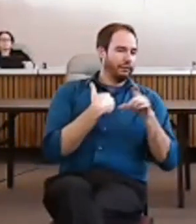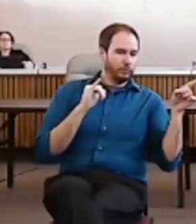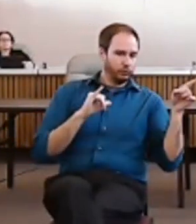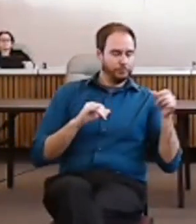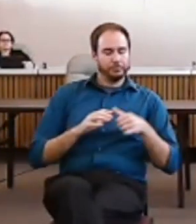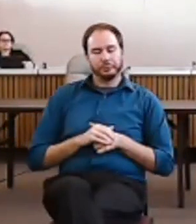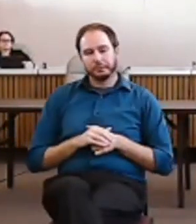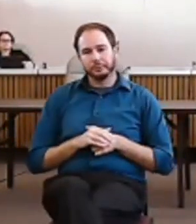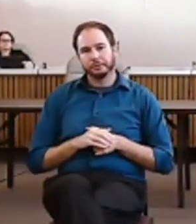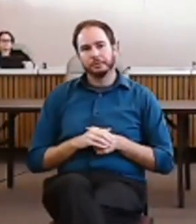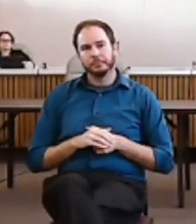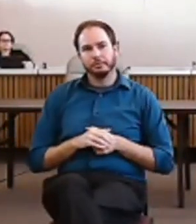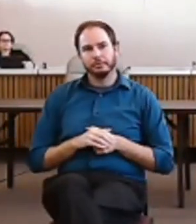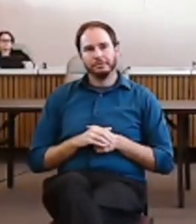is